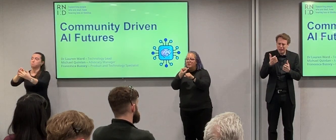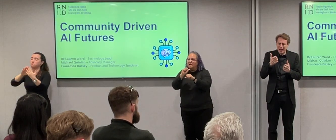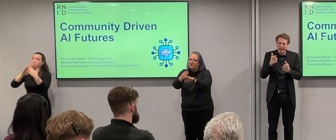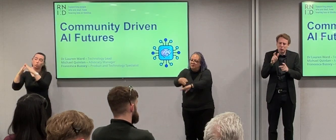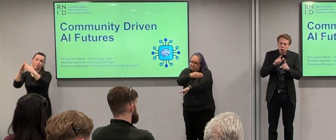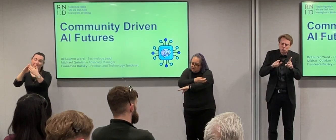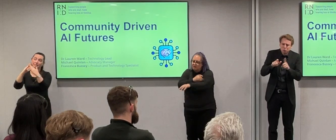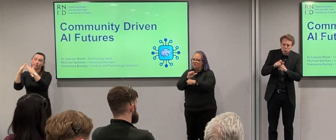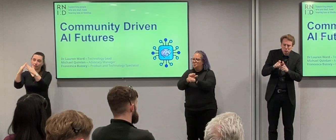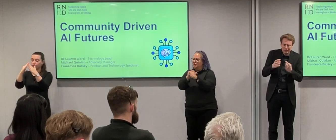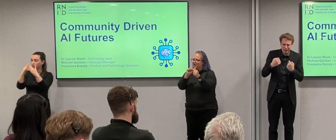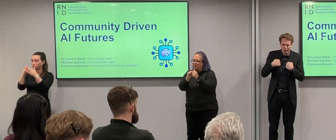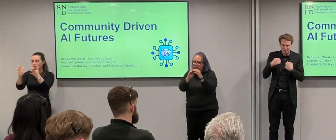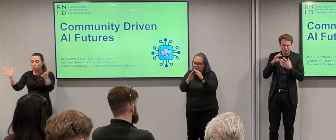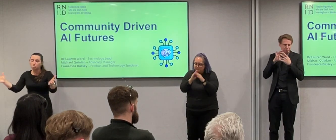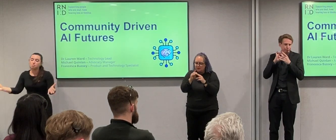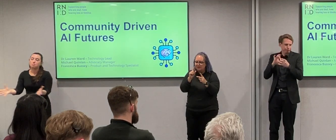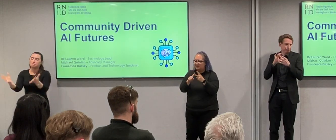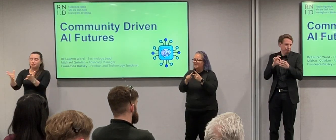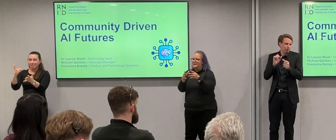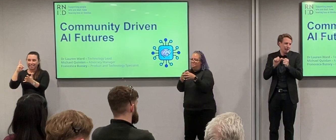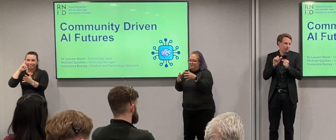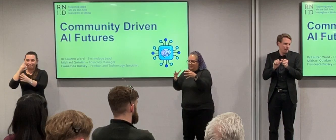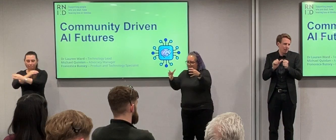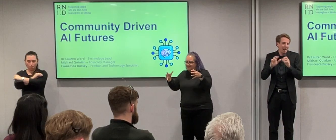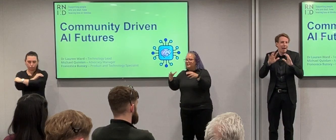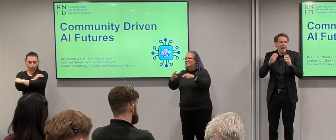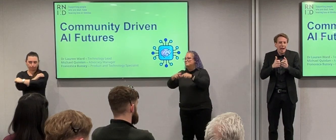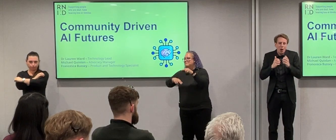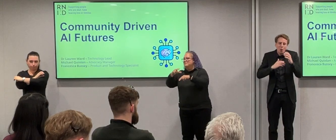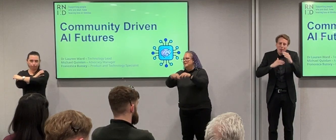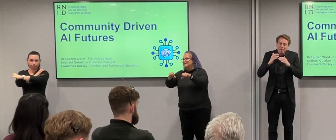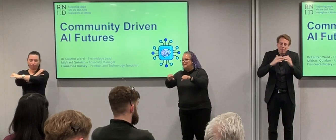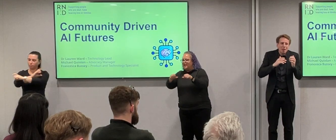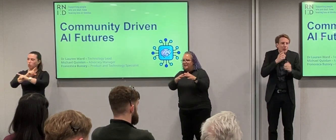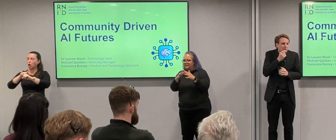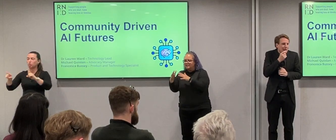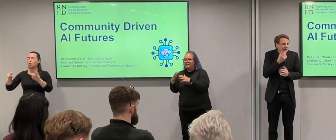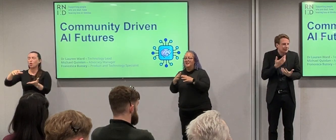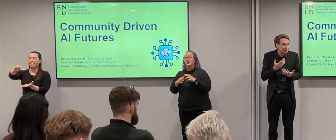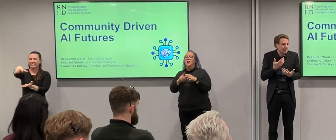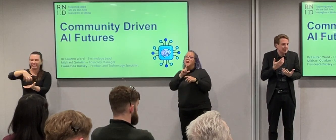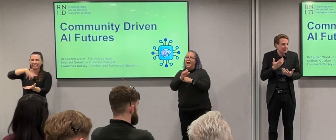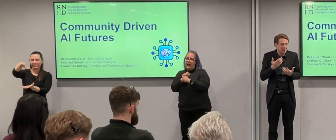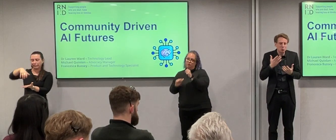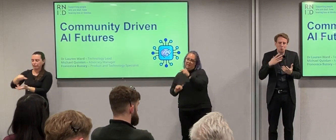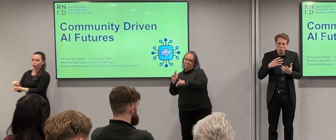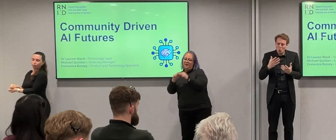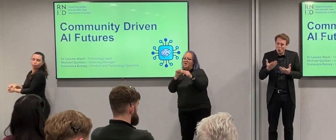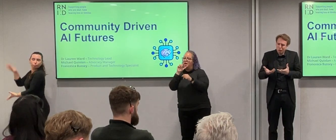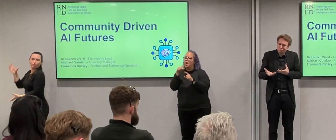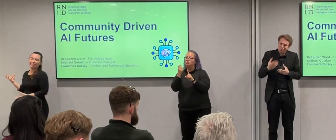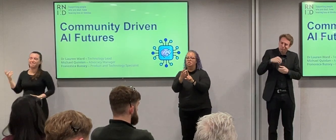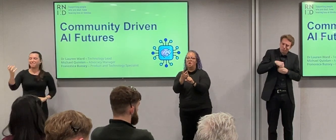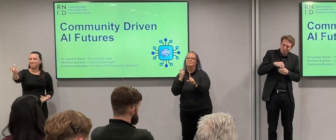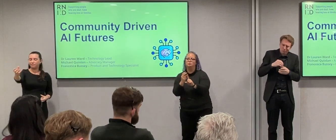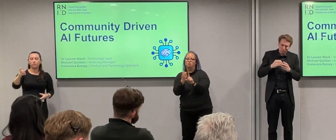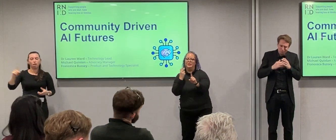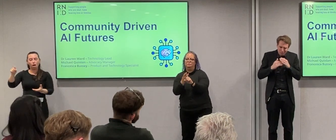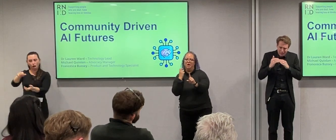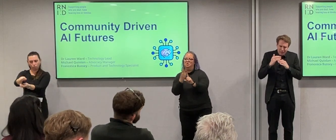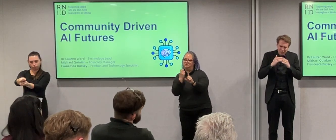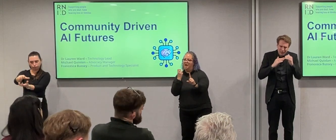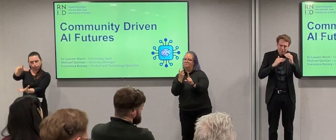can build capacity, how we can work in a way that isn't extractive, that's actually building and creating something that's better